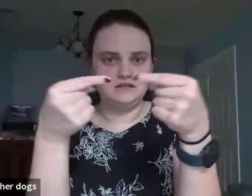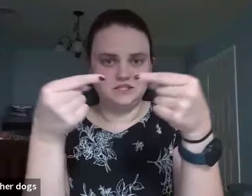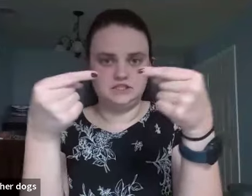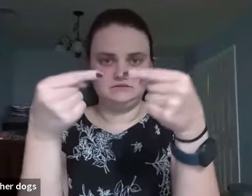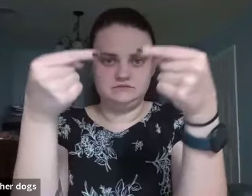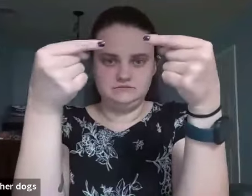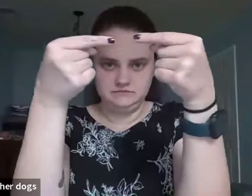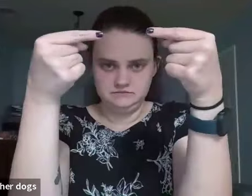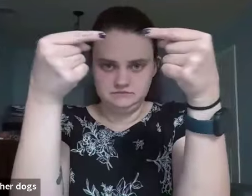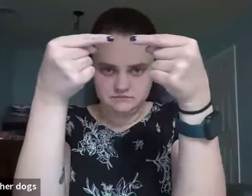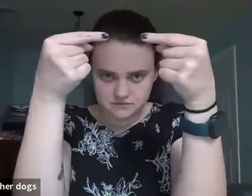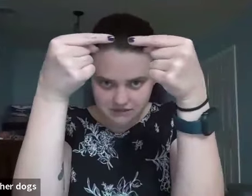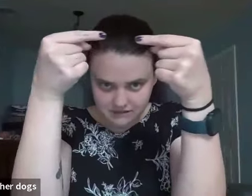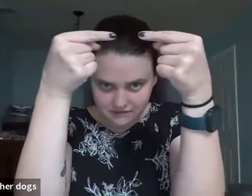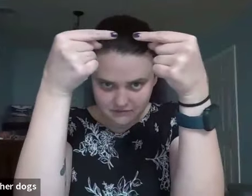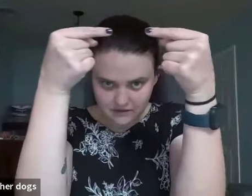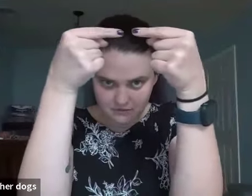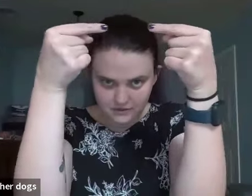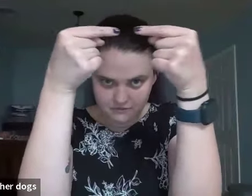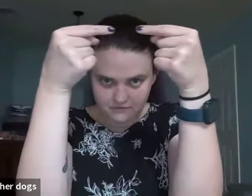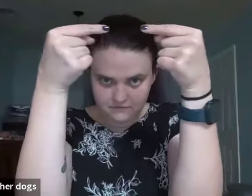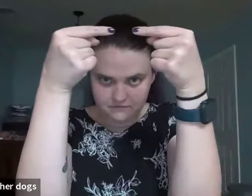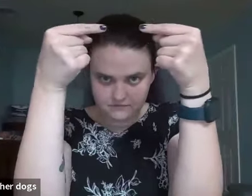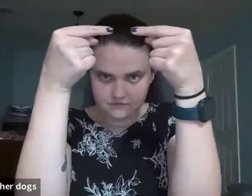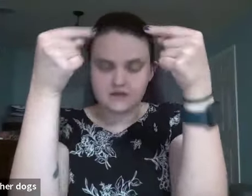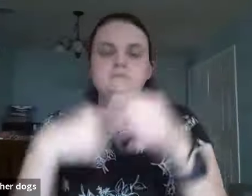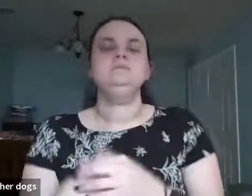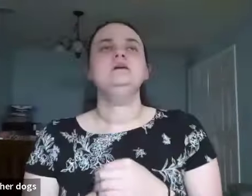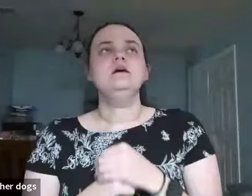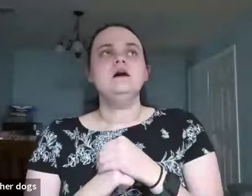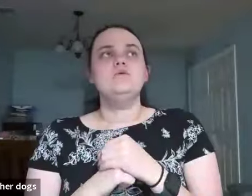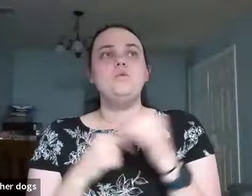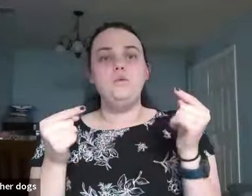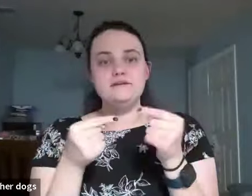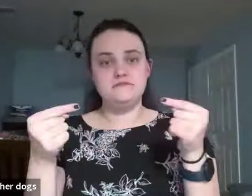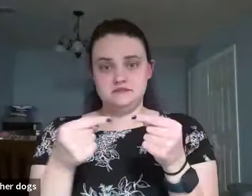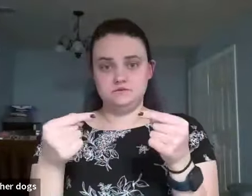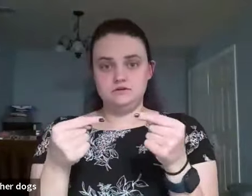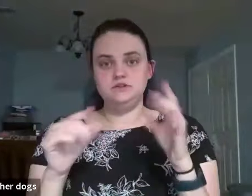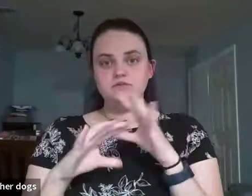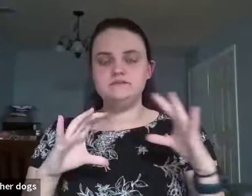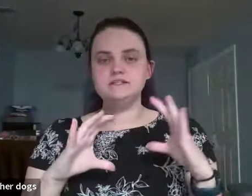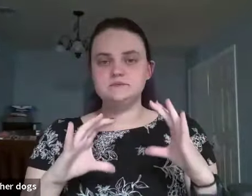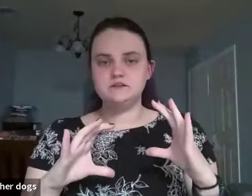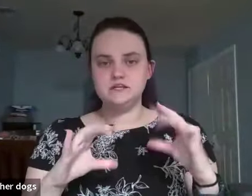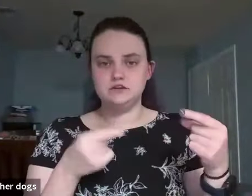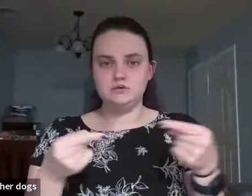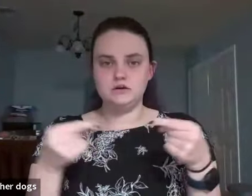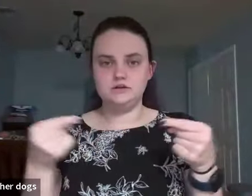not touching. Trying to see. There we go. Okay. With this one, you leave it typically here lower on